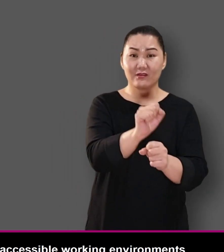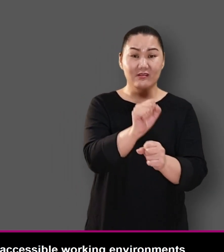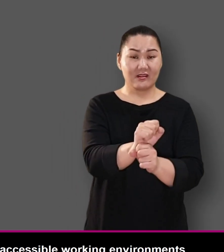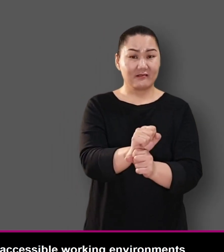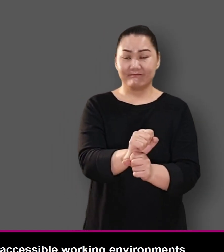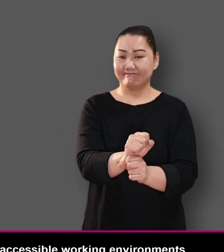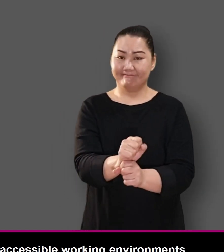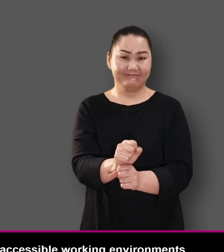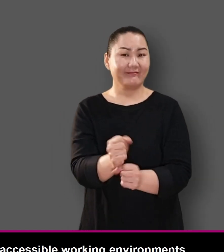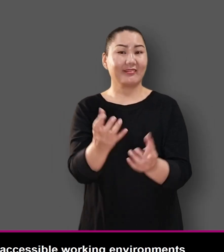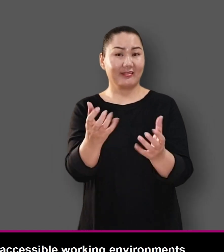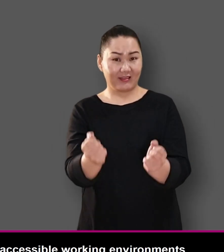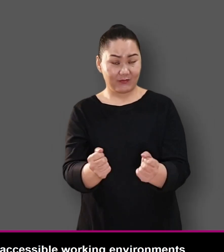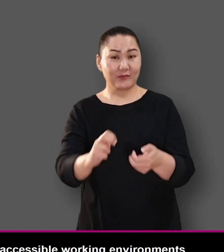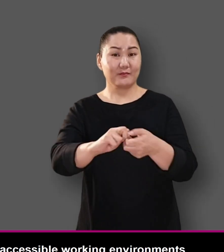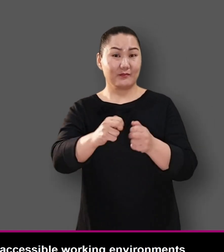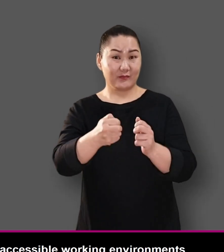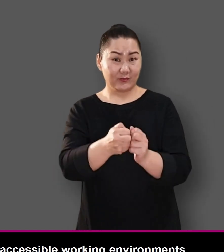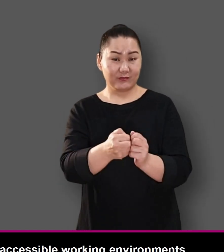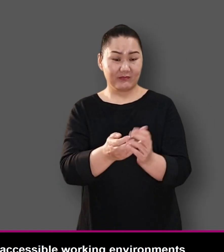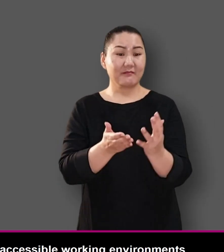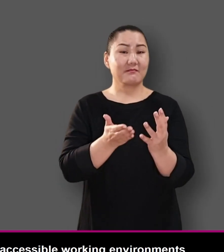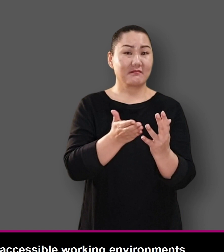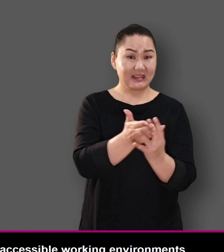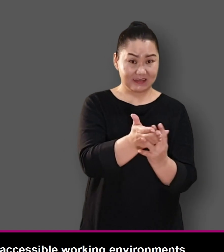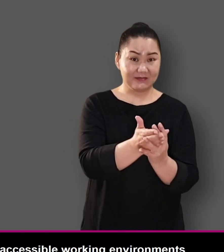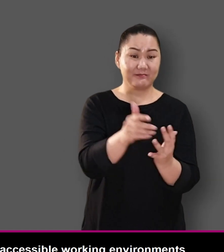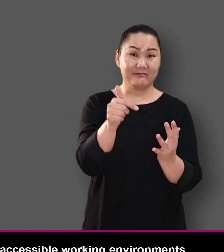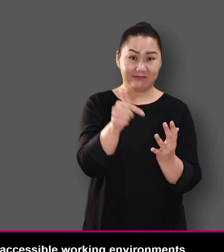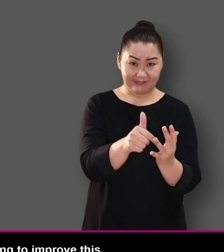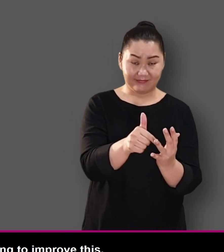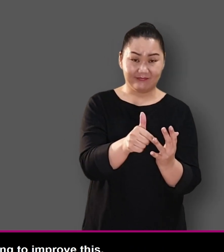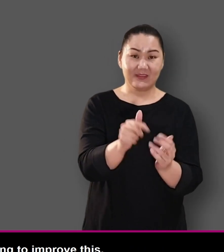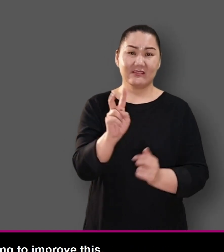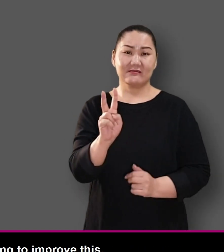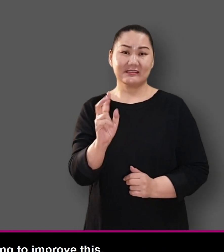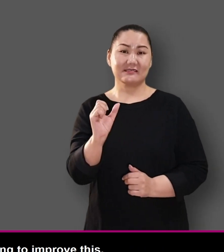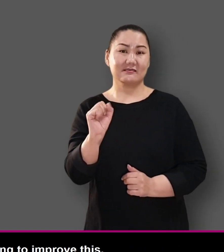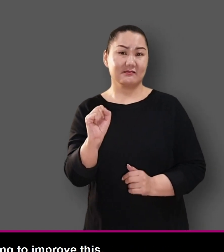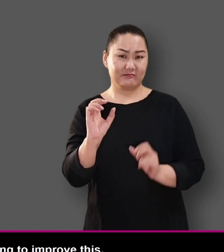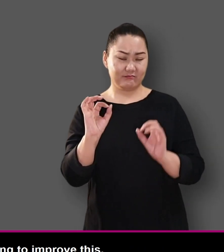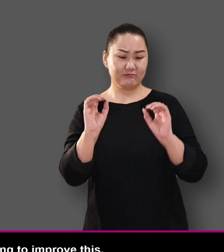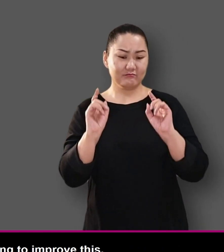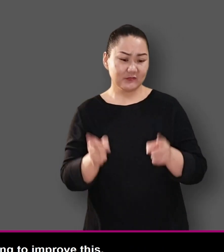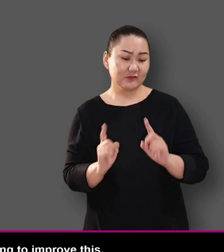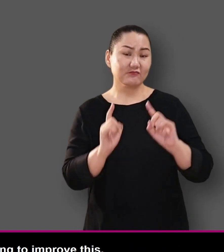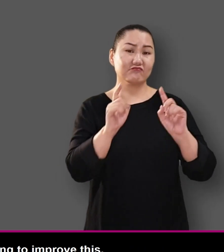where we work in providing accessible working environments, and are working to improve this.